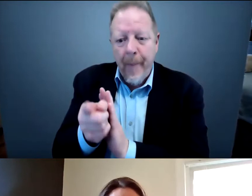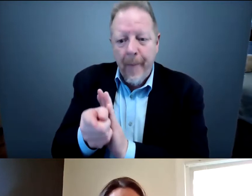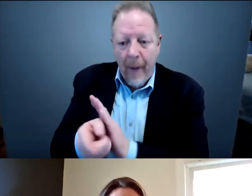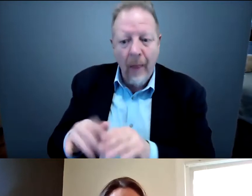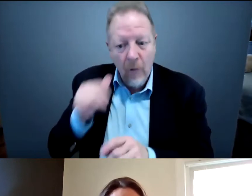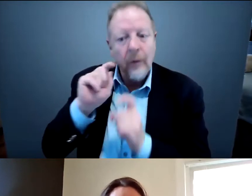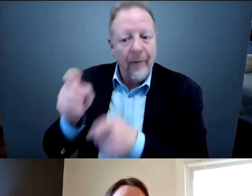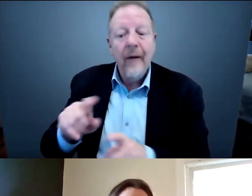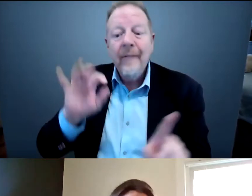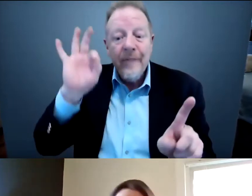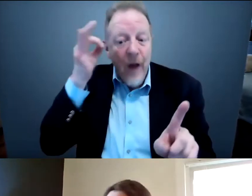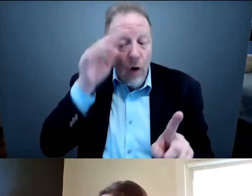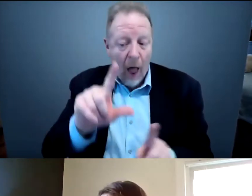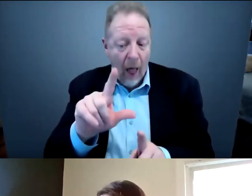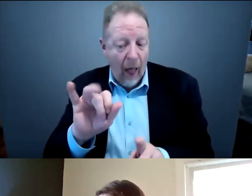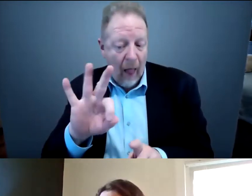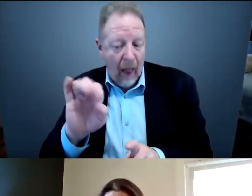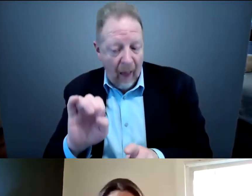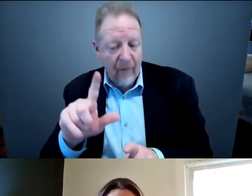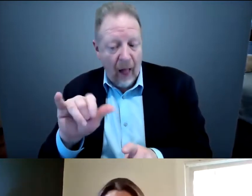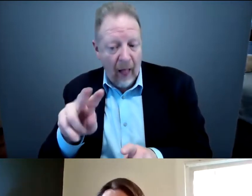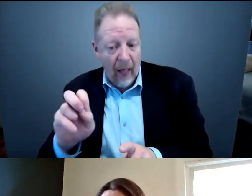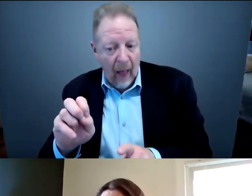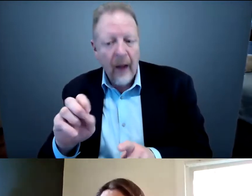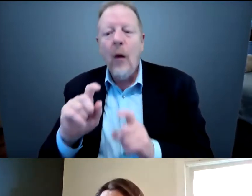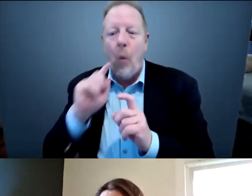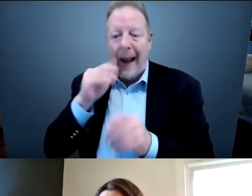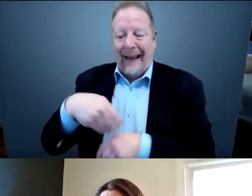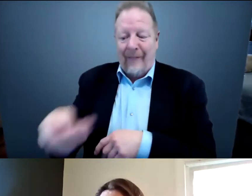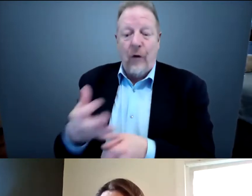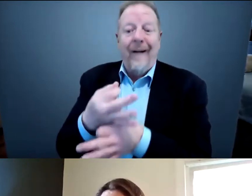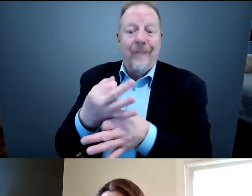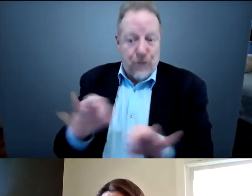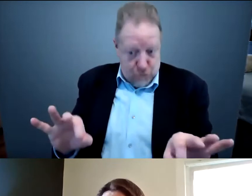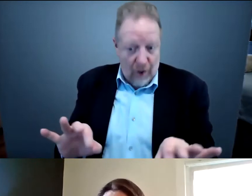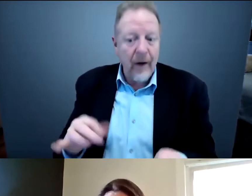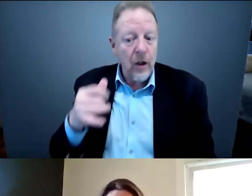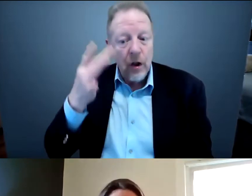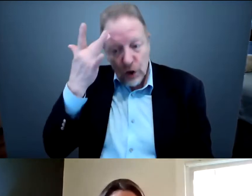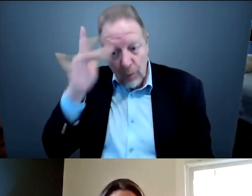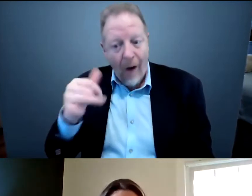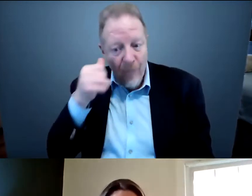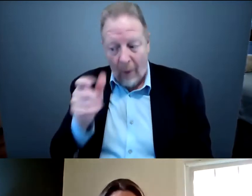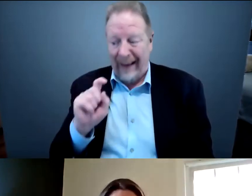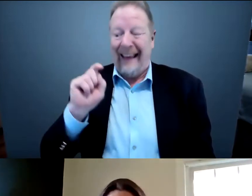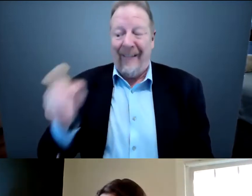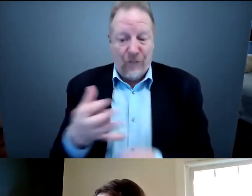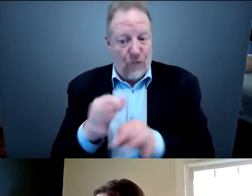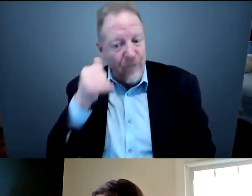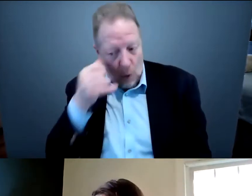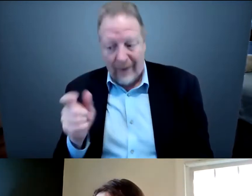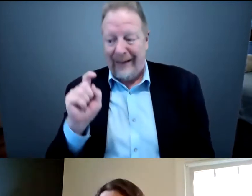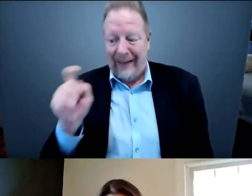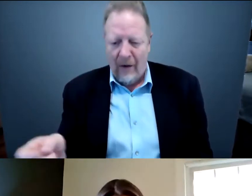federal Lifeline program, they give you a free smartphone if you're of lower income with a certain amount of